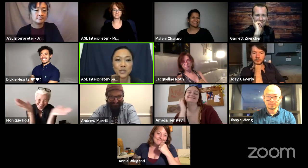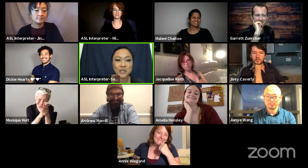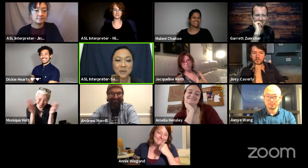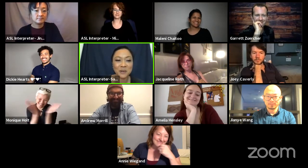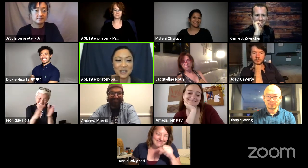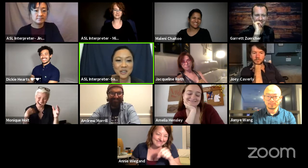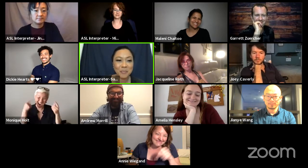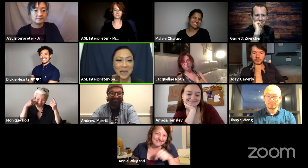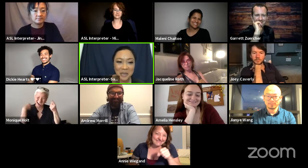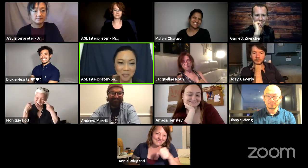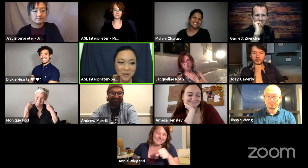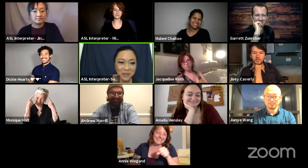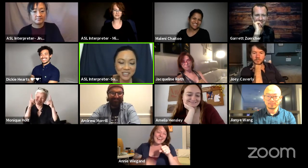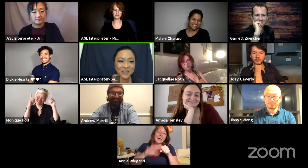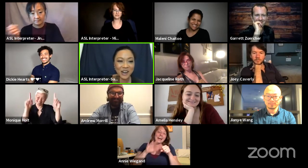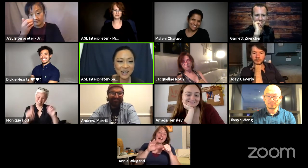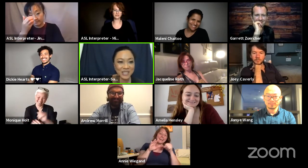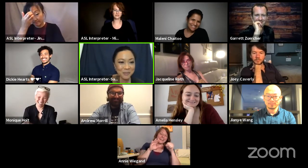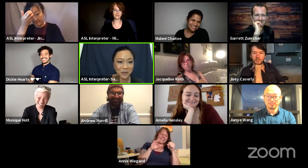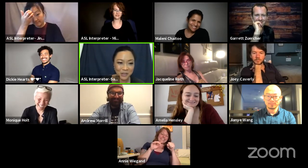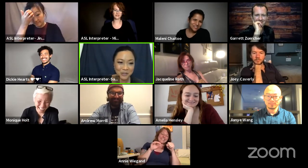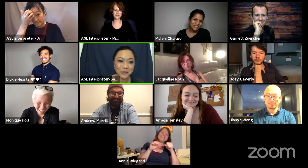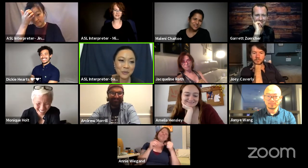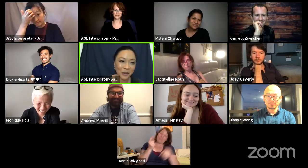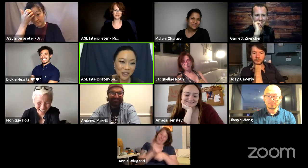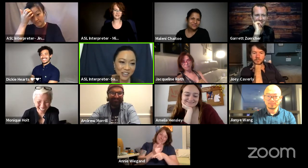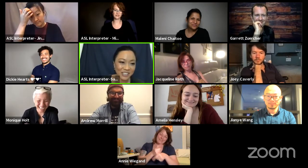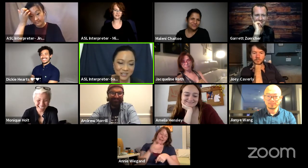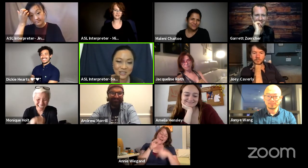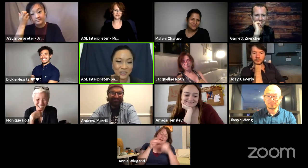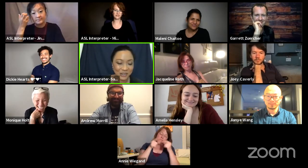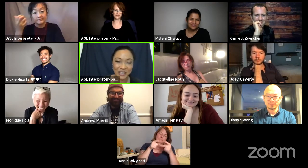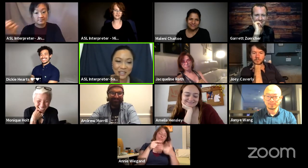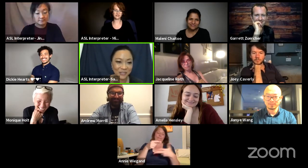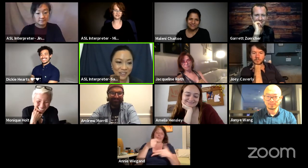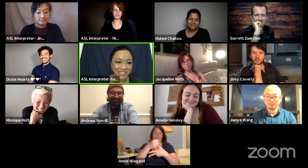some made up concepts for as food for thought, just to start thinking about it.